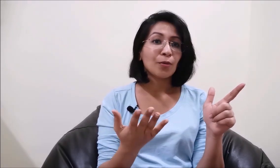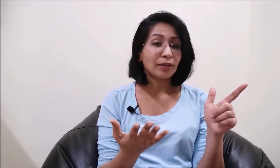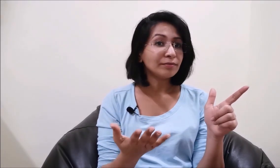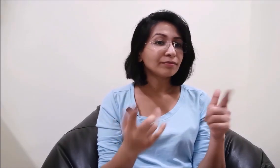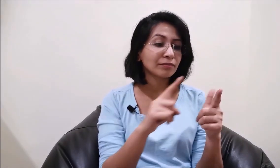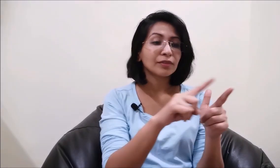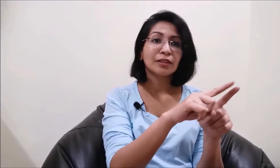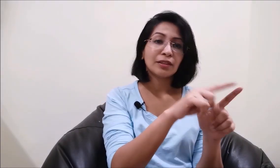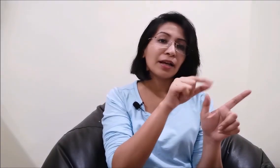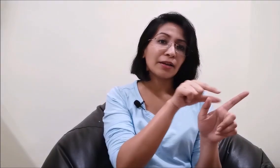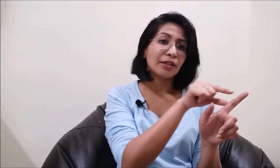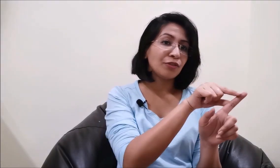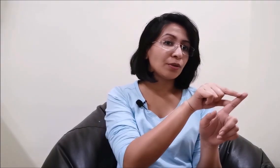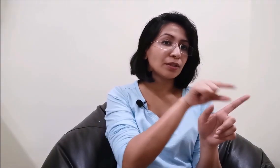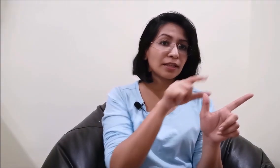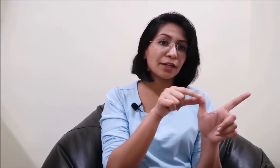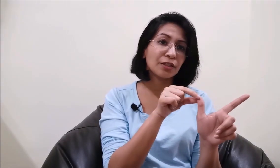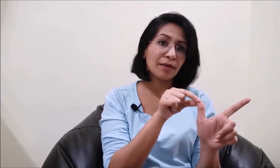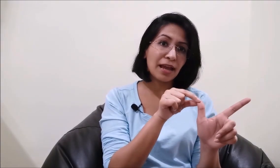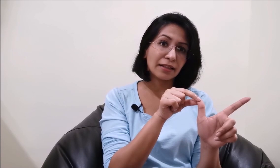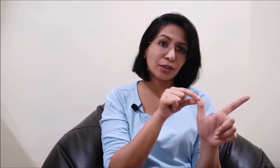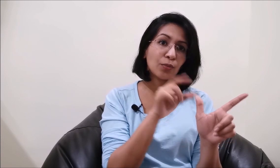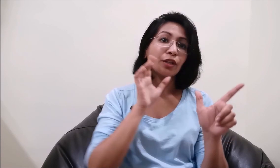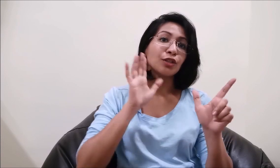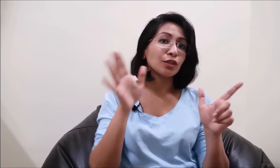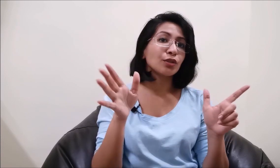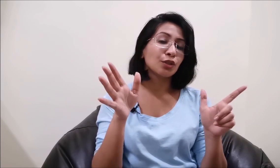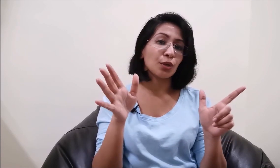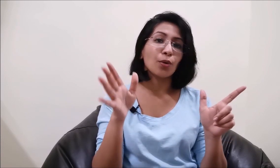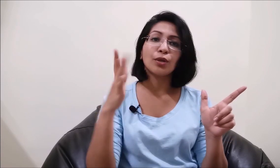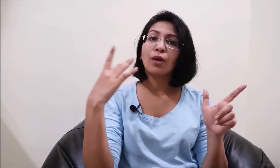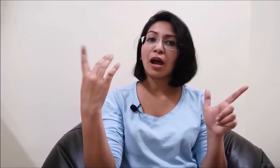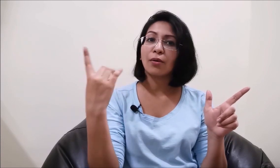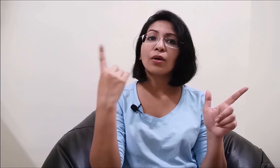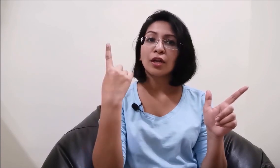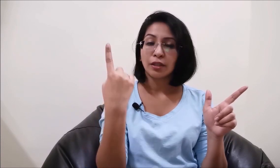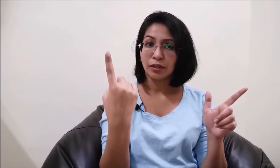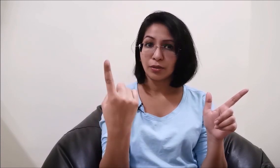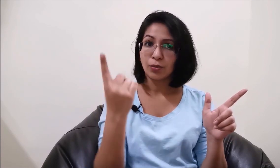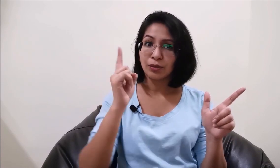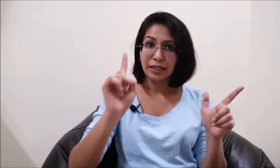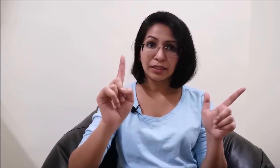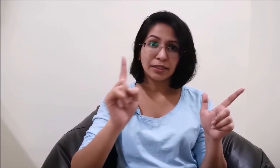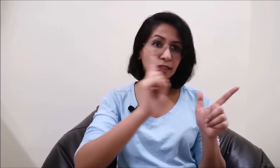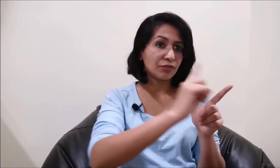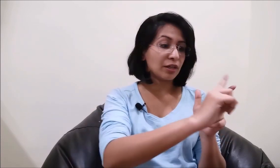well, if you notice, I turn my hand this way just to show you how you take the index